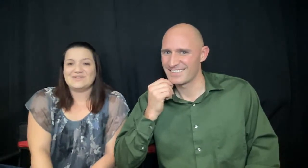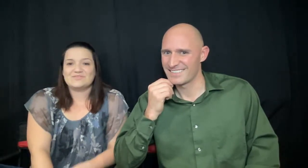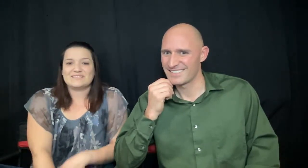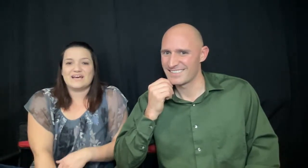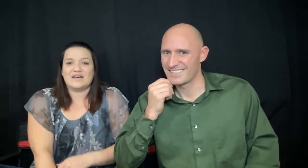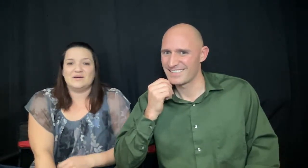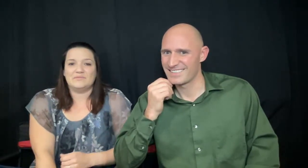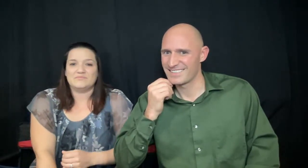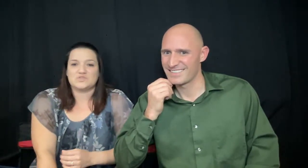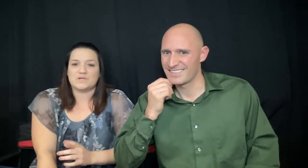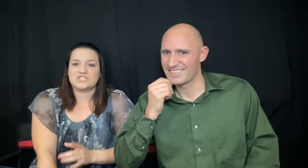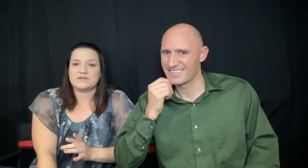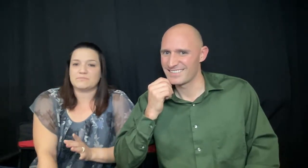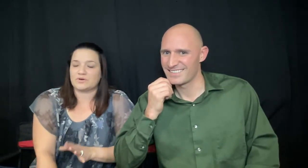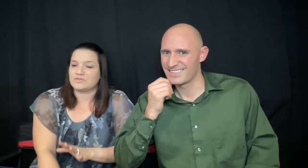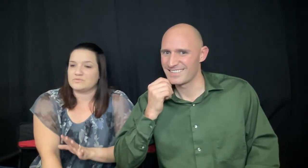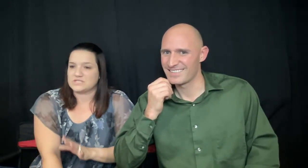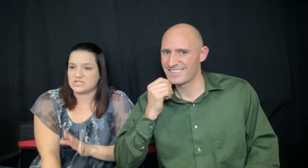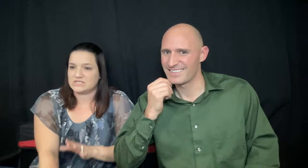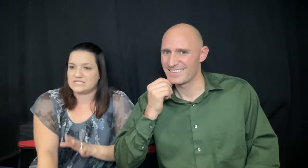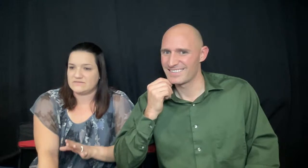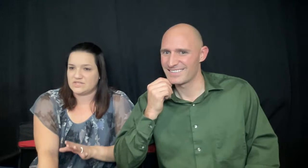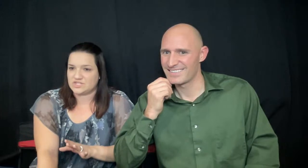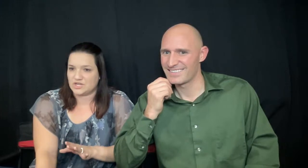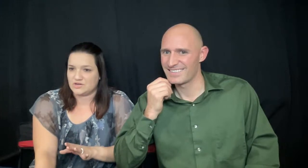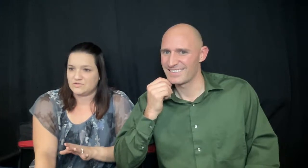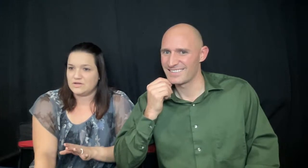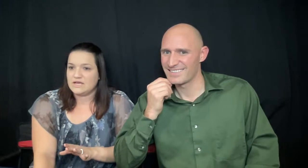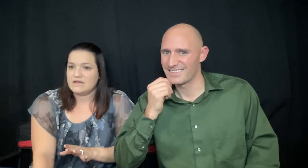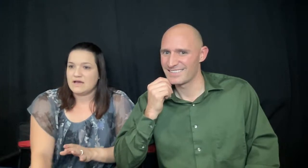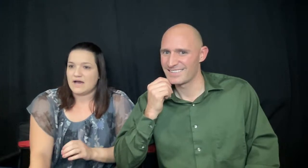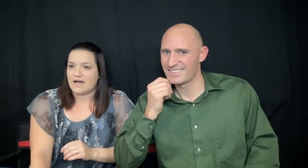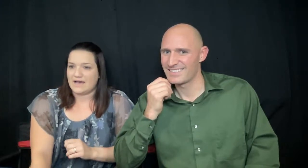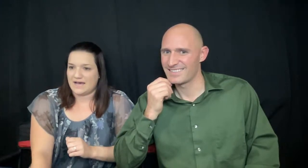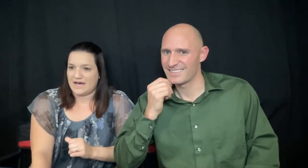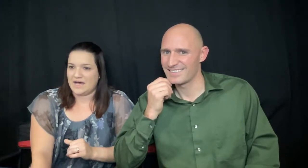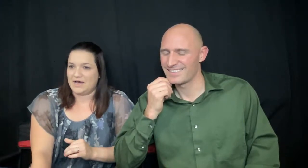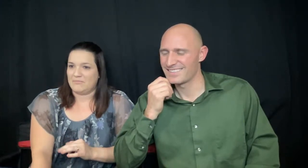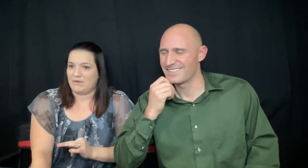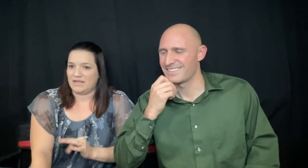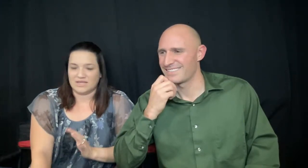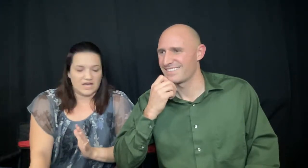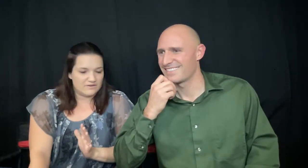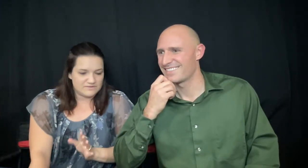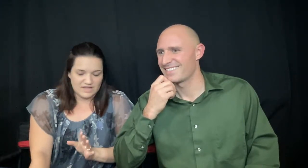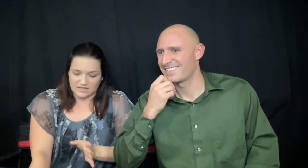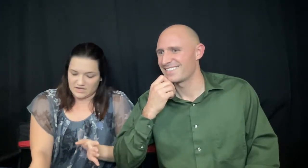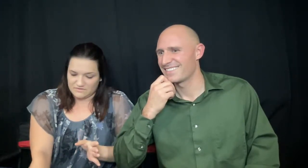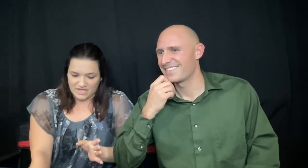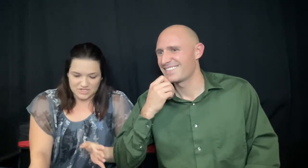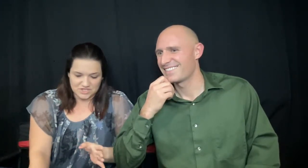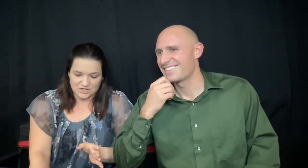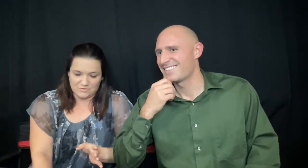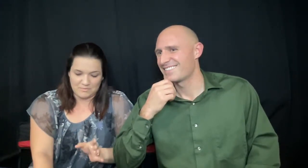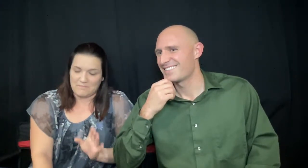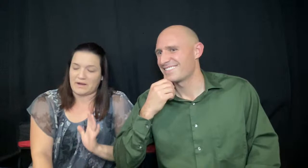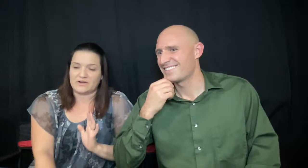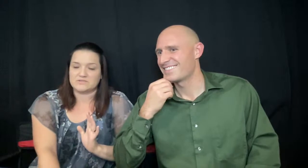was Switched at Birth was a good TV show. I loved that show. When my parents were